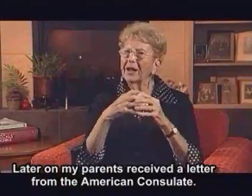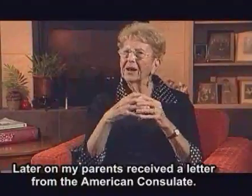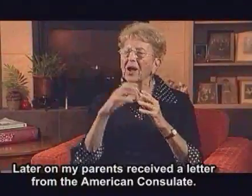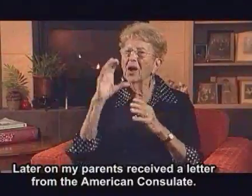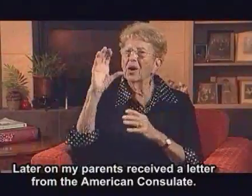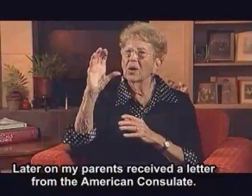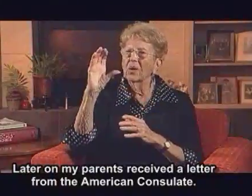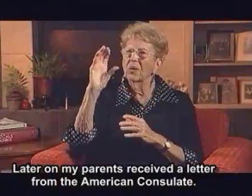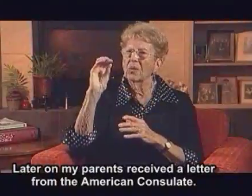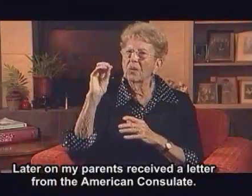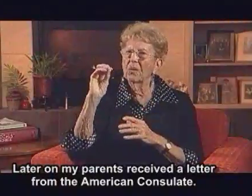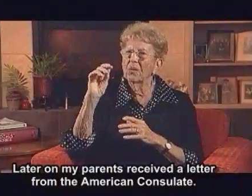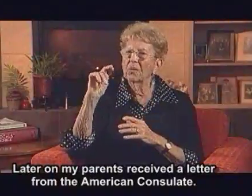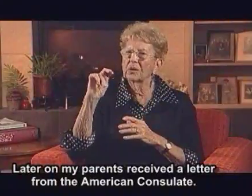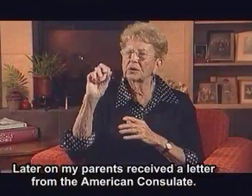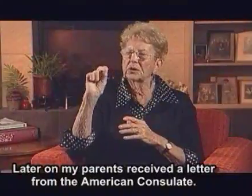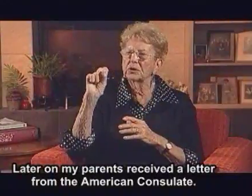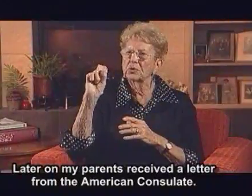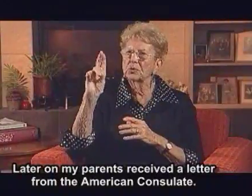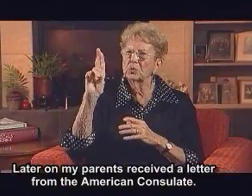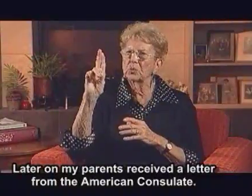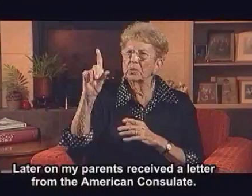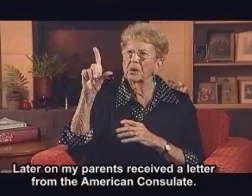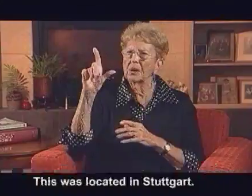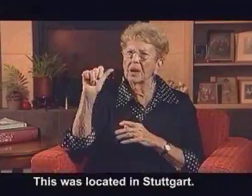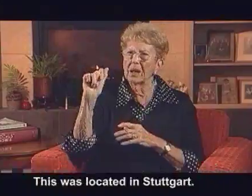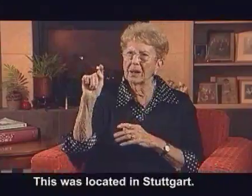Later on, my parents received a letter from the American consulate.